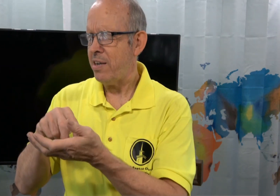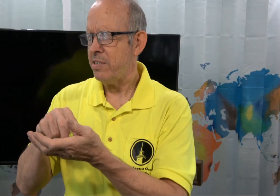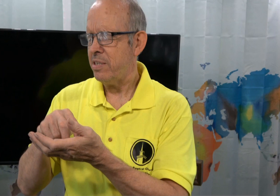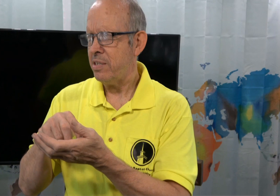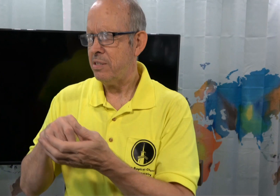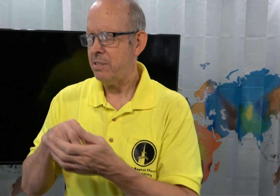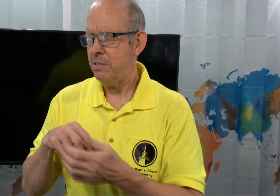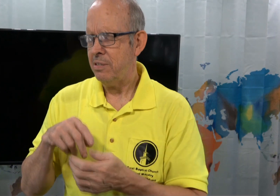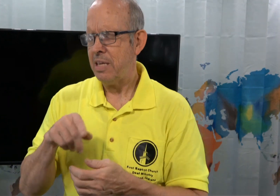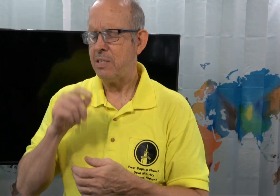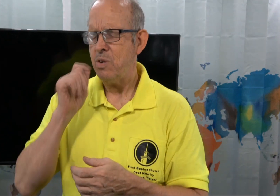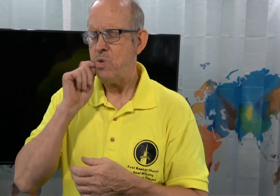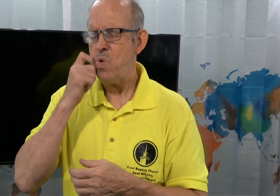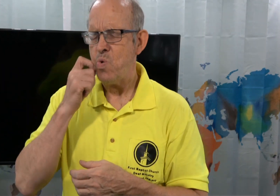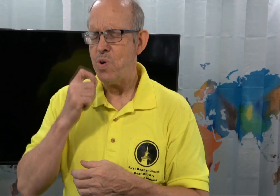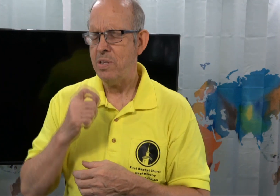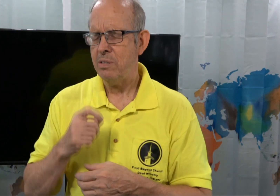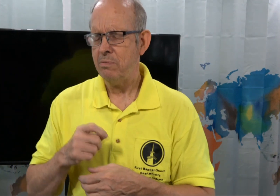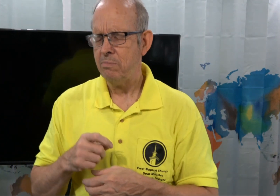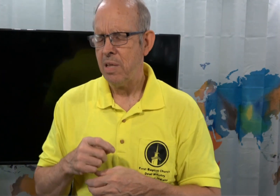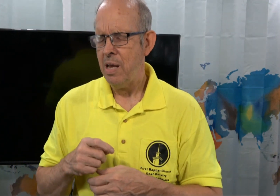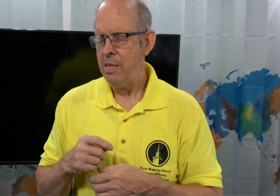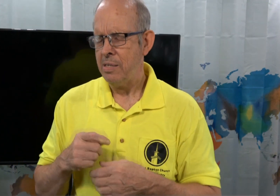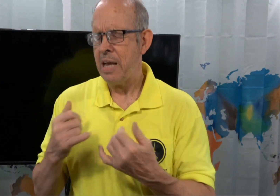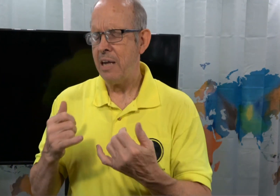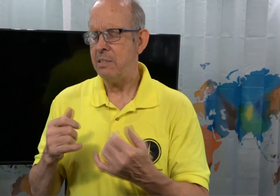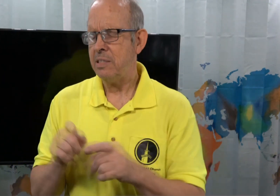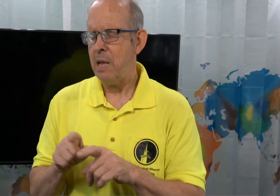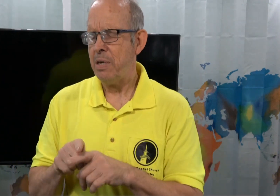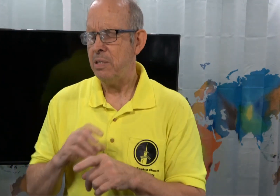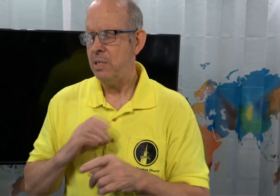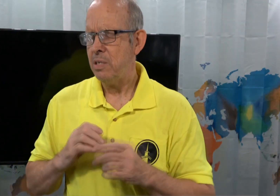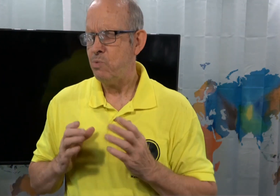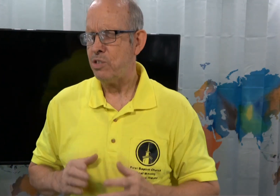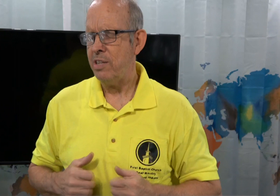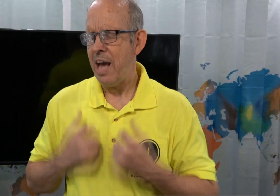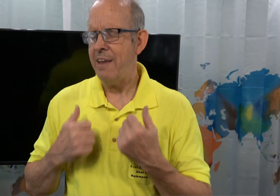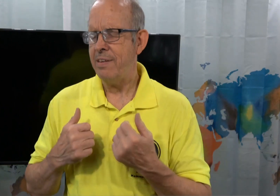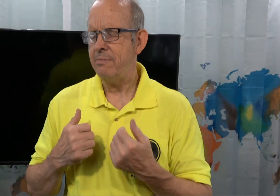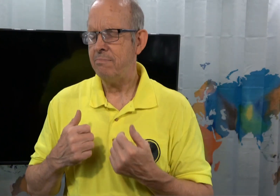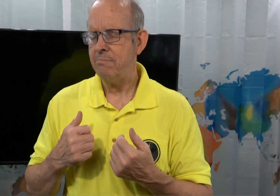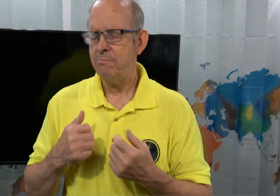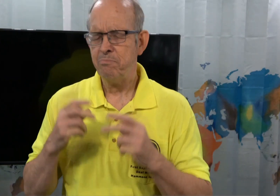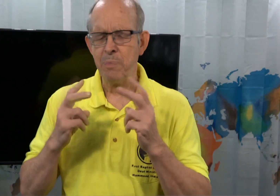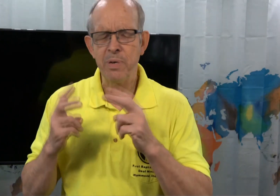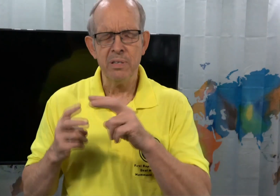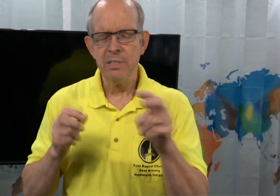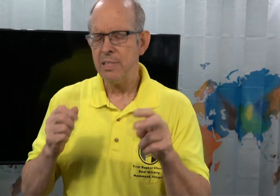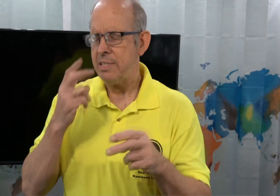Rise, that's true. Now, same as Christian life, people is